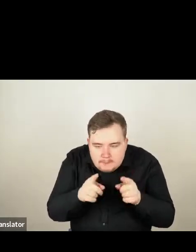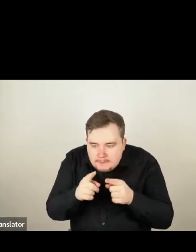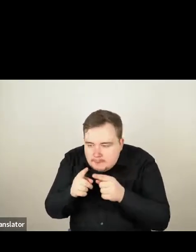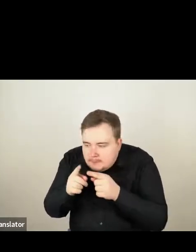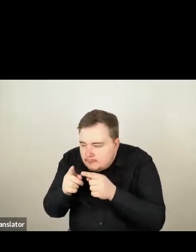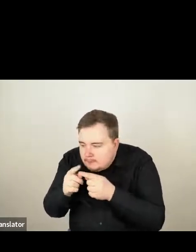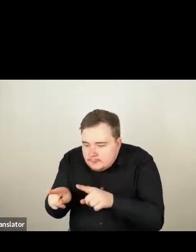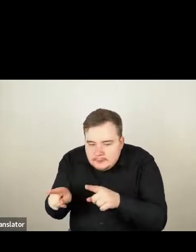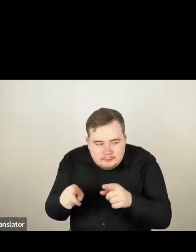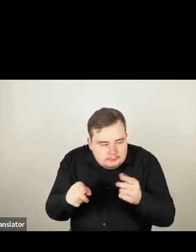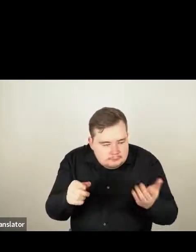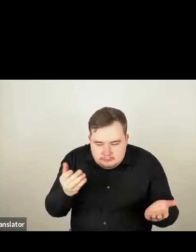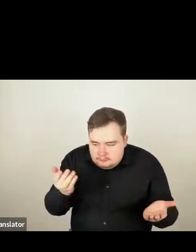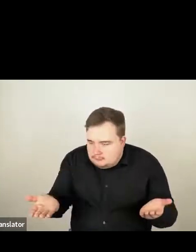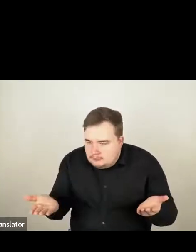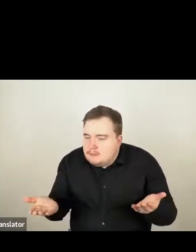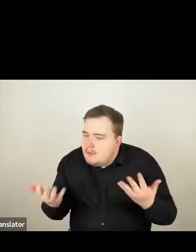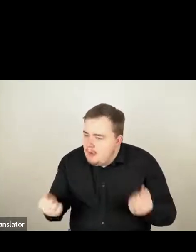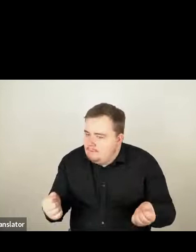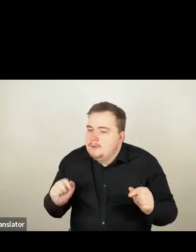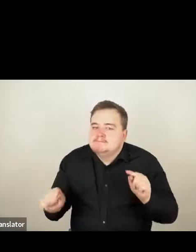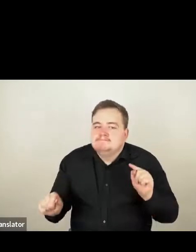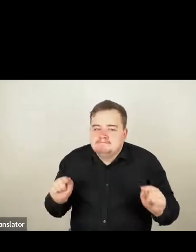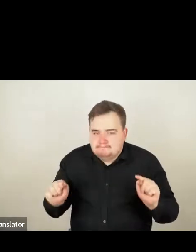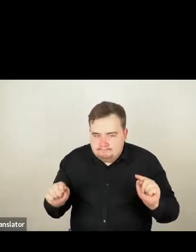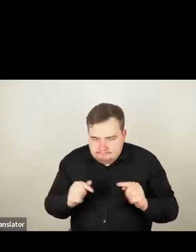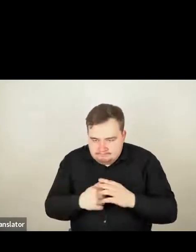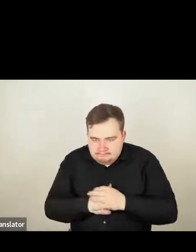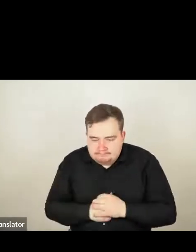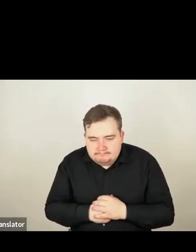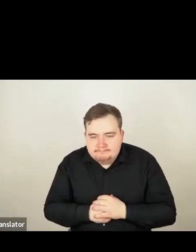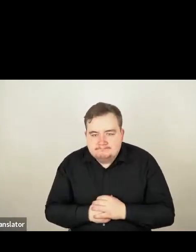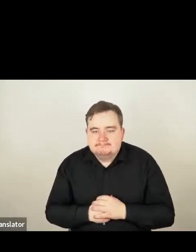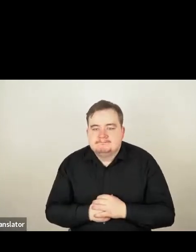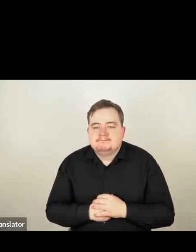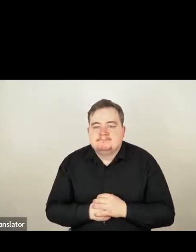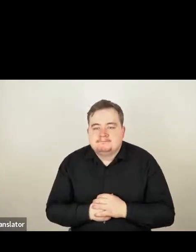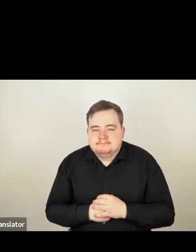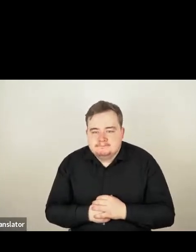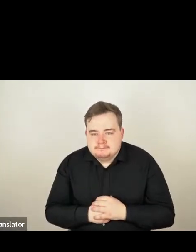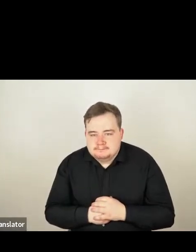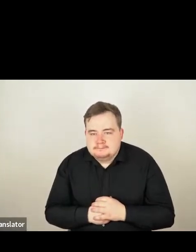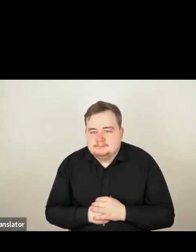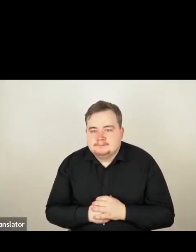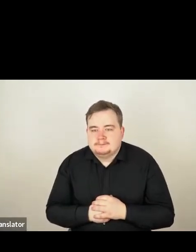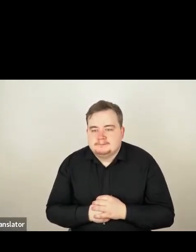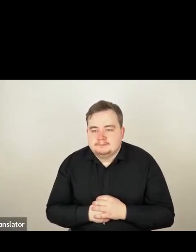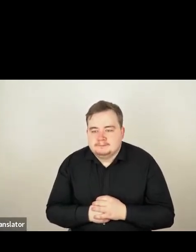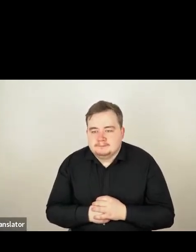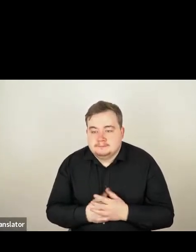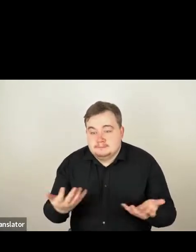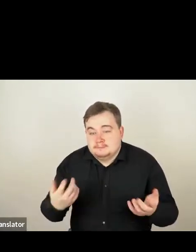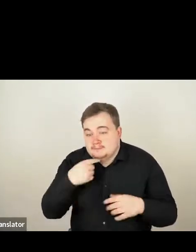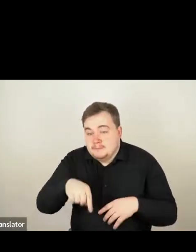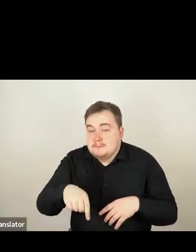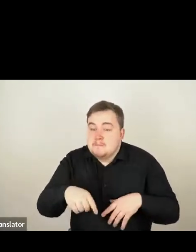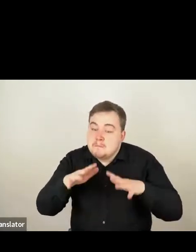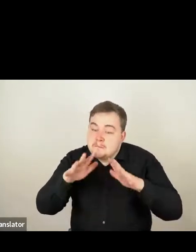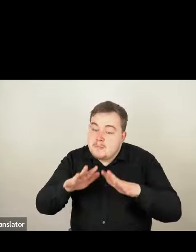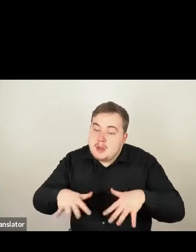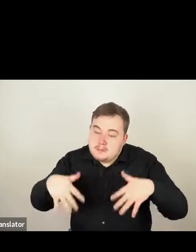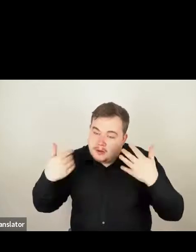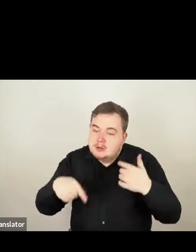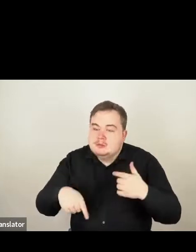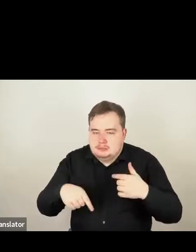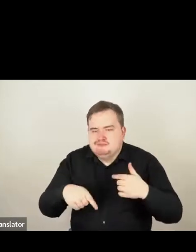those again have to be relevant to the parliament. Some parliaments will feel very ready to take on some of those issues. Setting up,